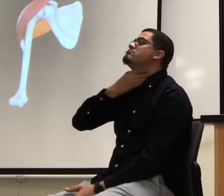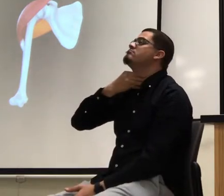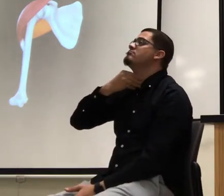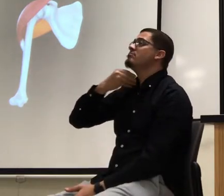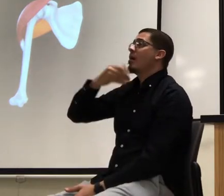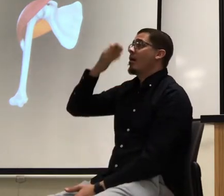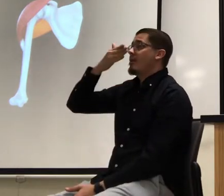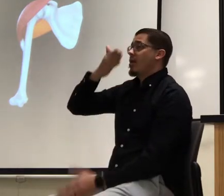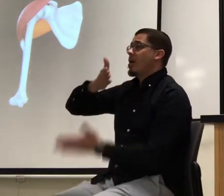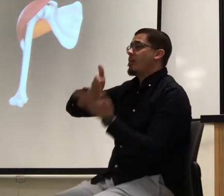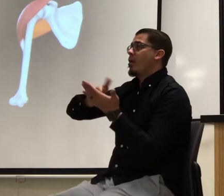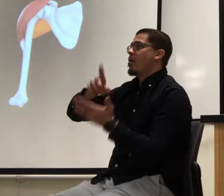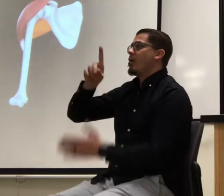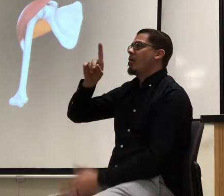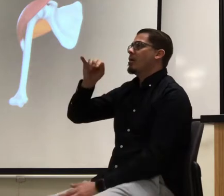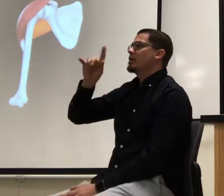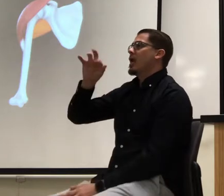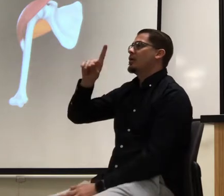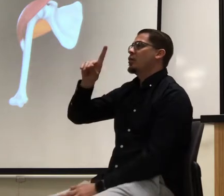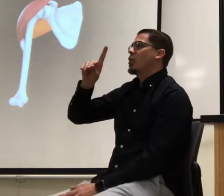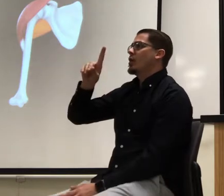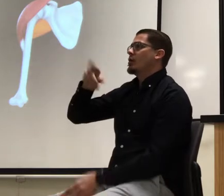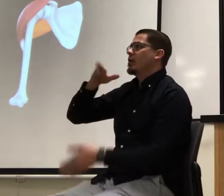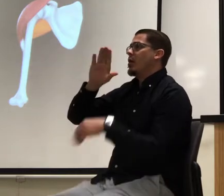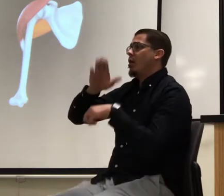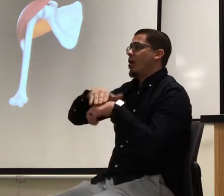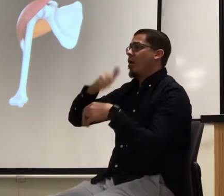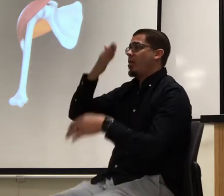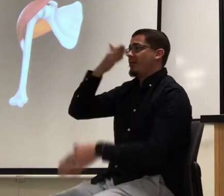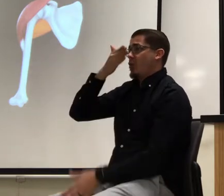if you're the part of the deltoid that's on the front,